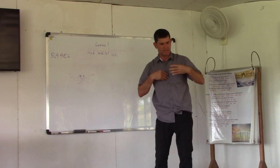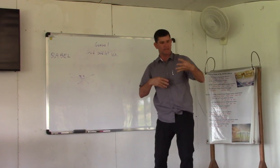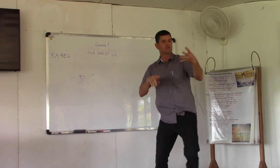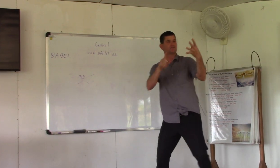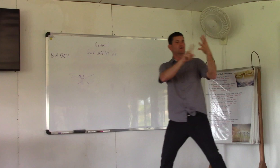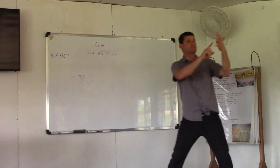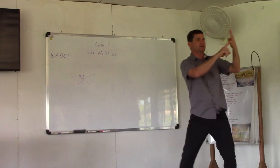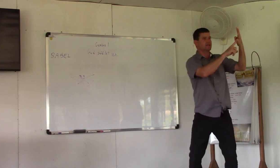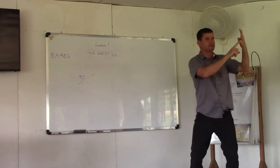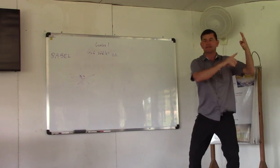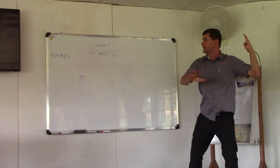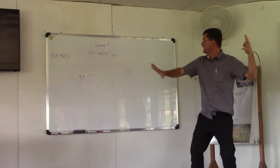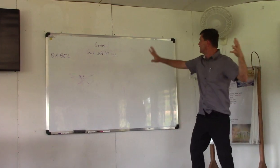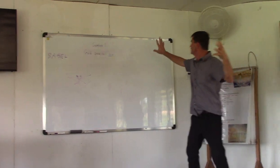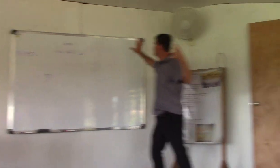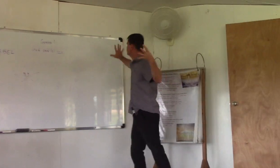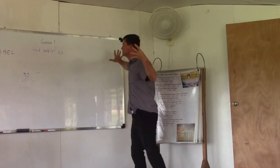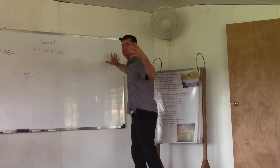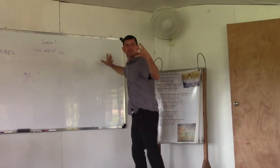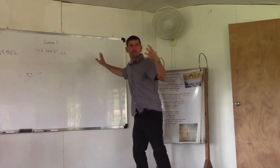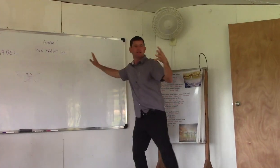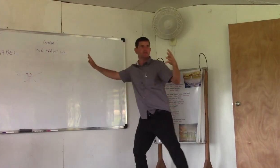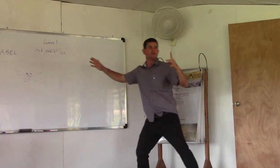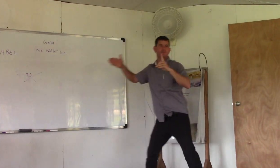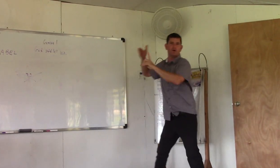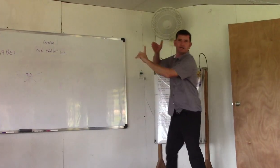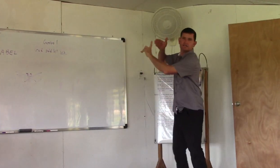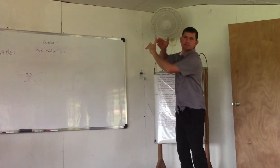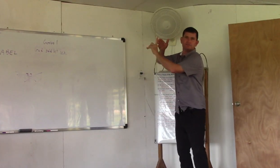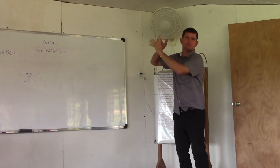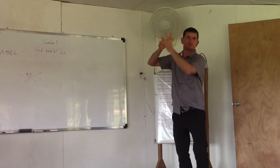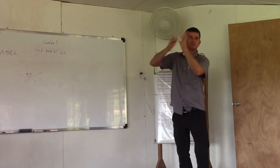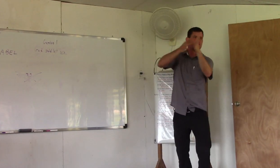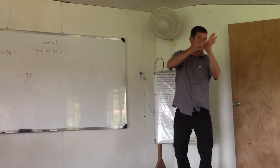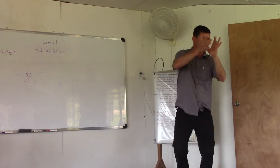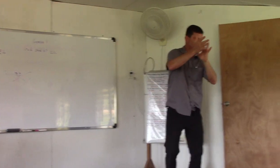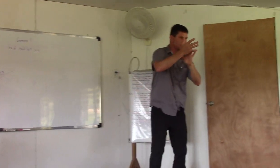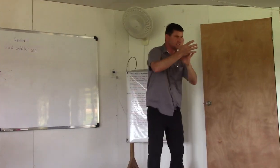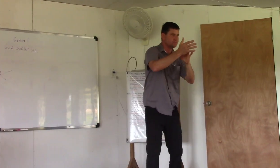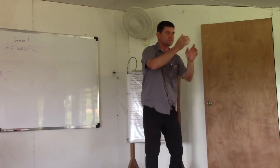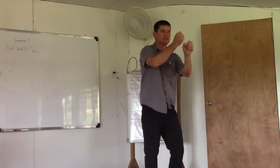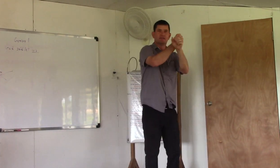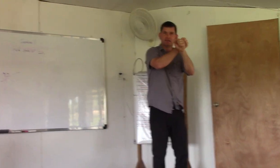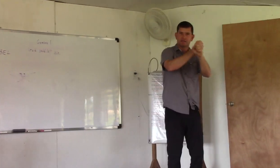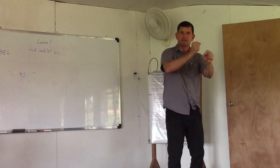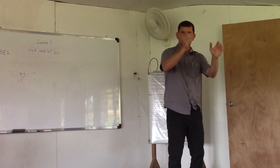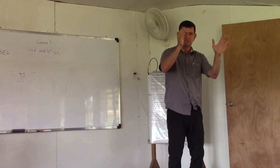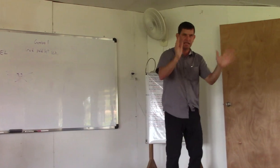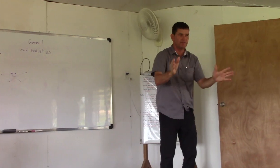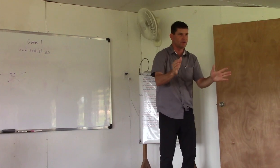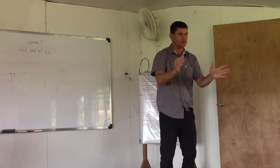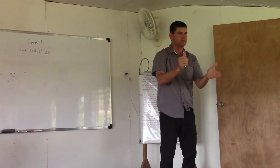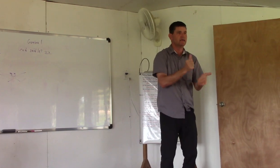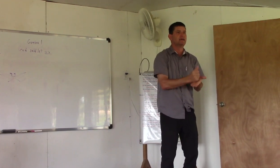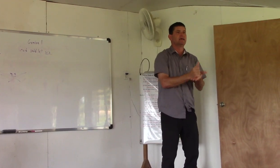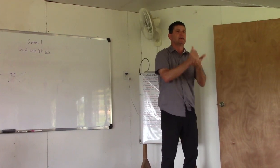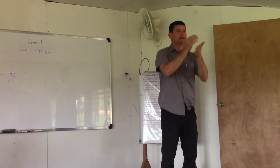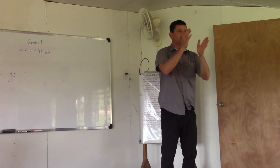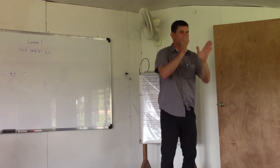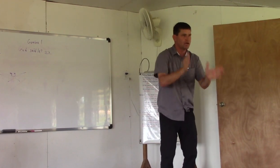The fourth thing, here, focus, Jesus, Savior,